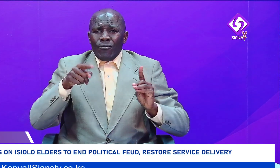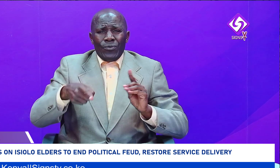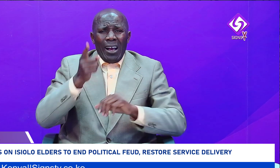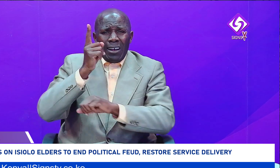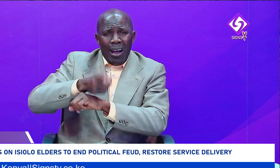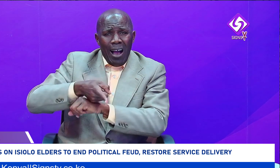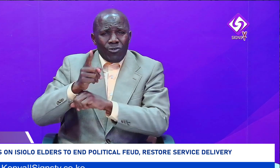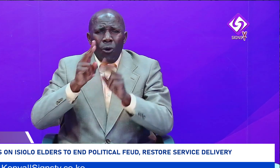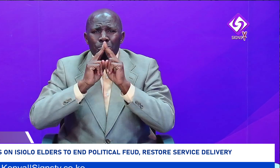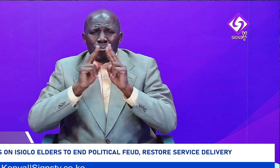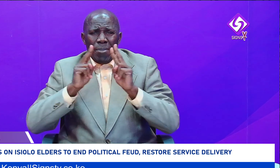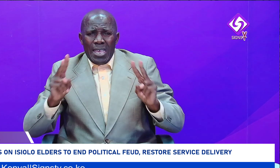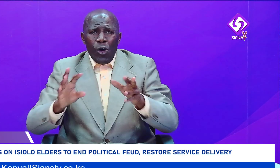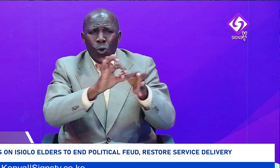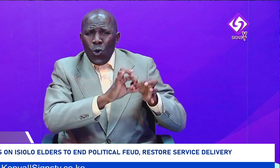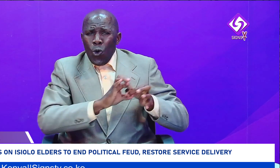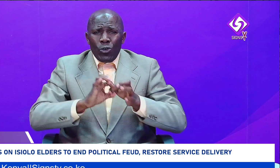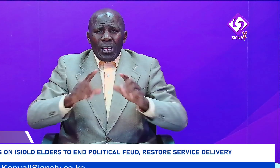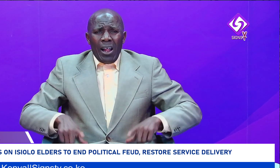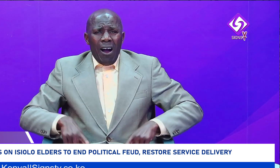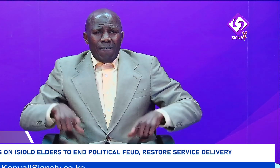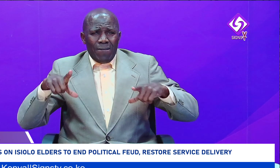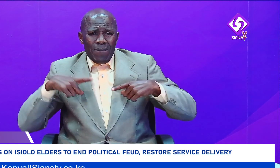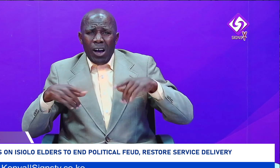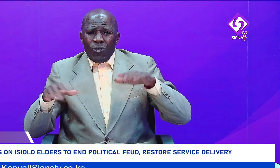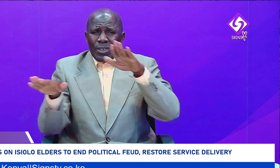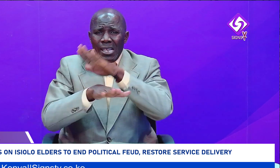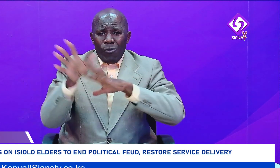and threatened peaceful coexistence.